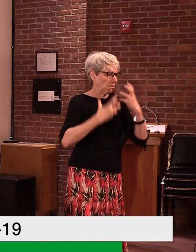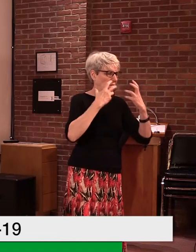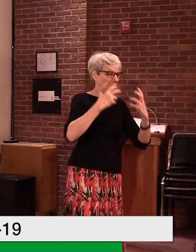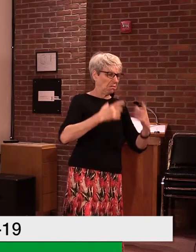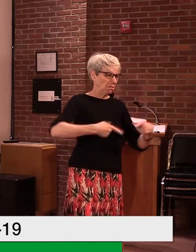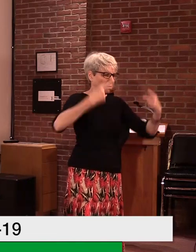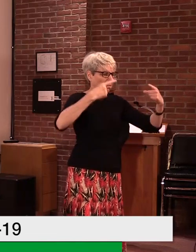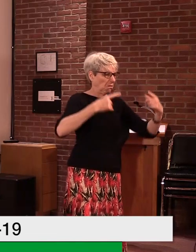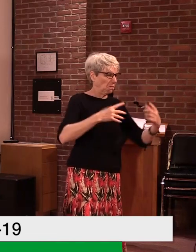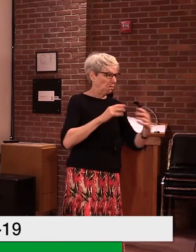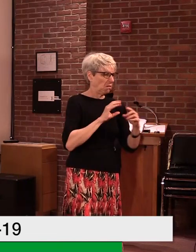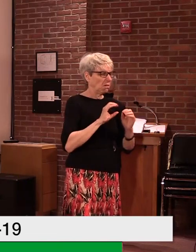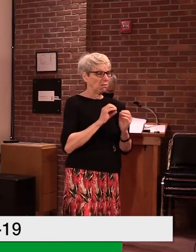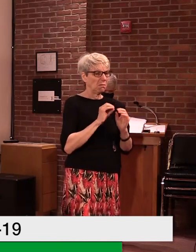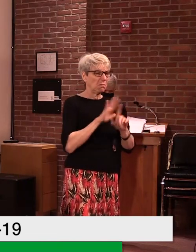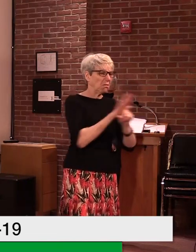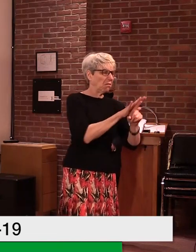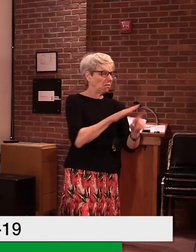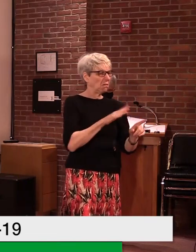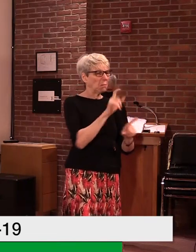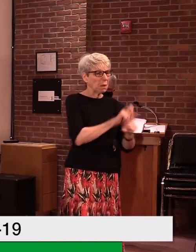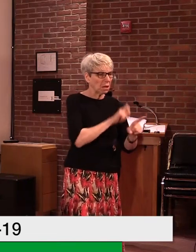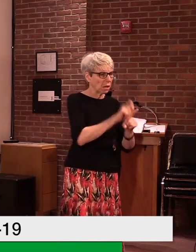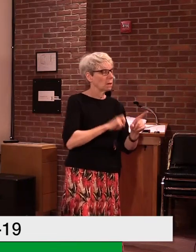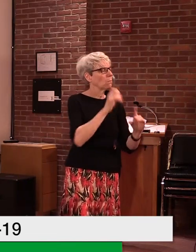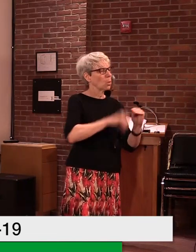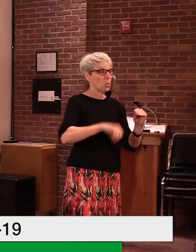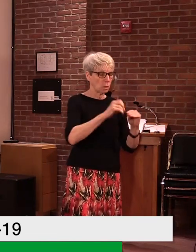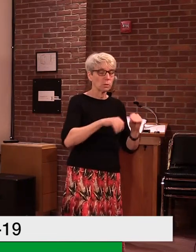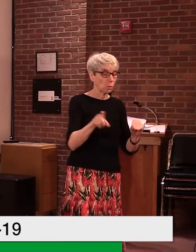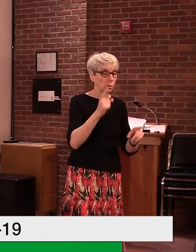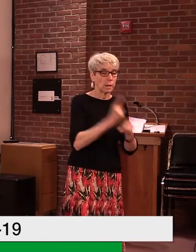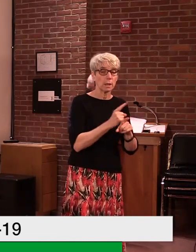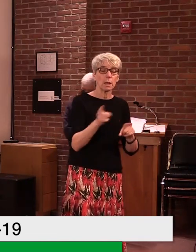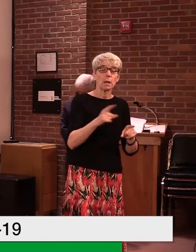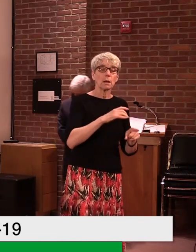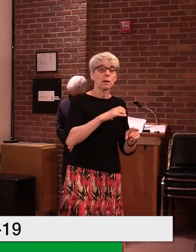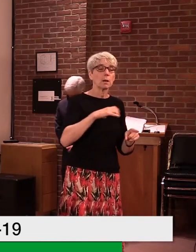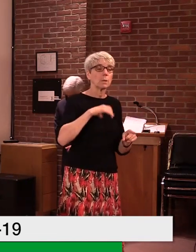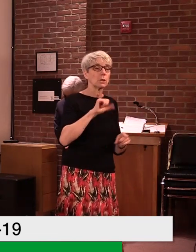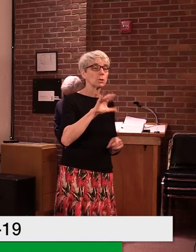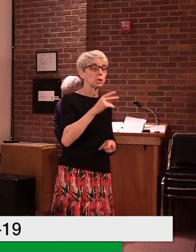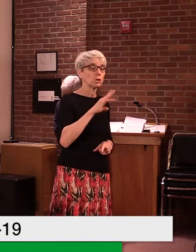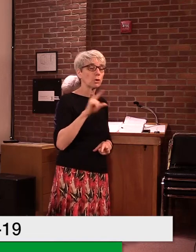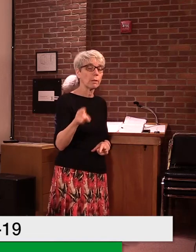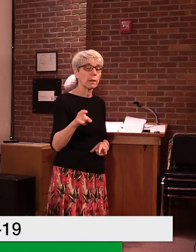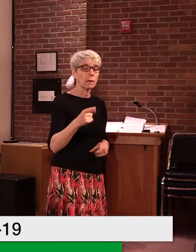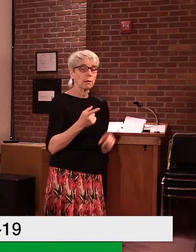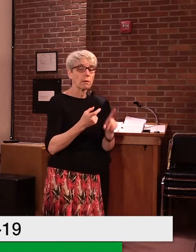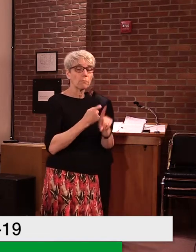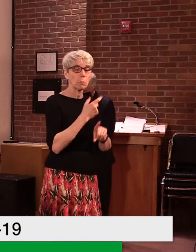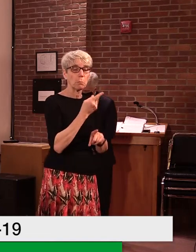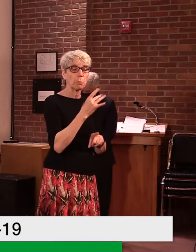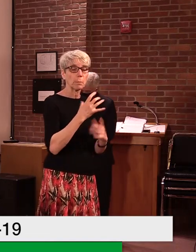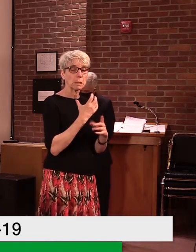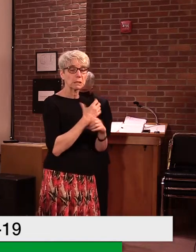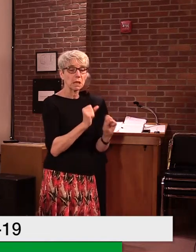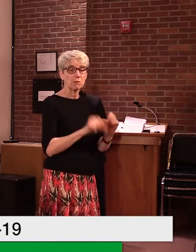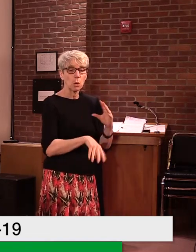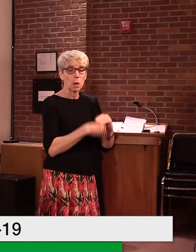this area. Commissioner Sherling, anything you could add to this from a public safety standpoint?